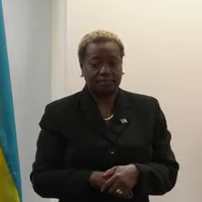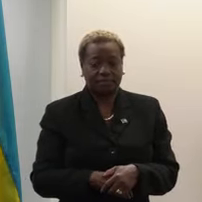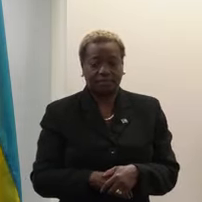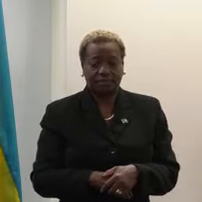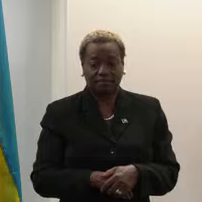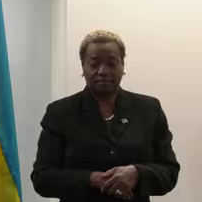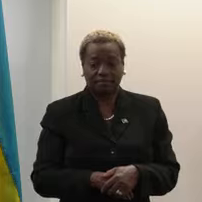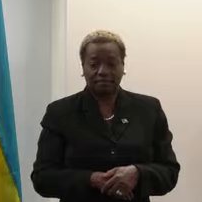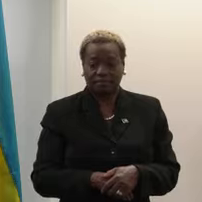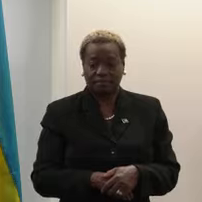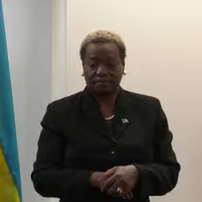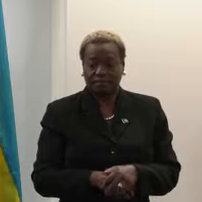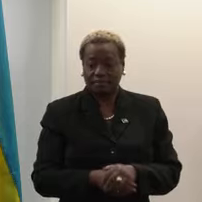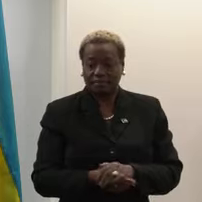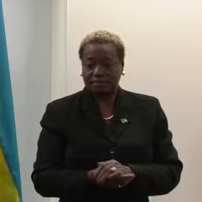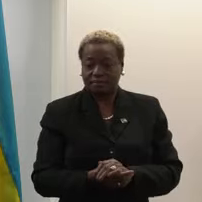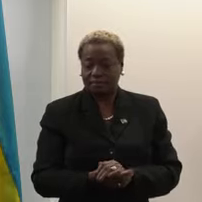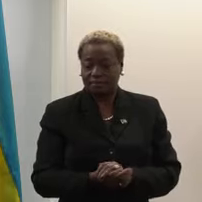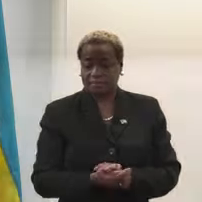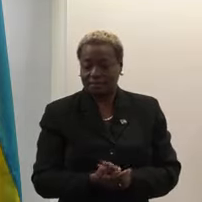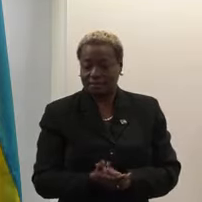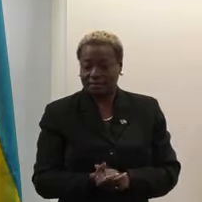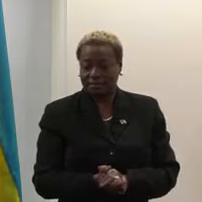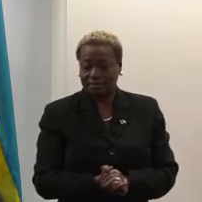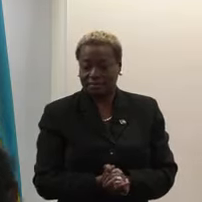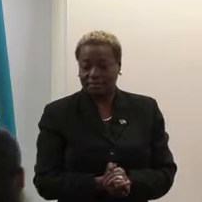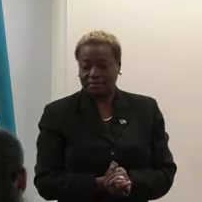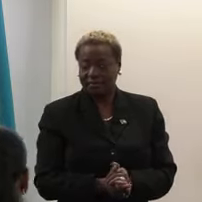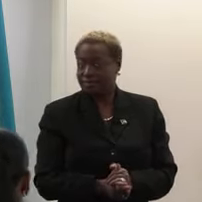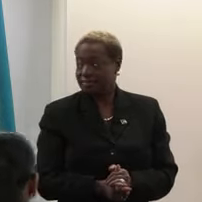Ms. Dr. Forbes?